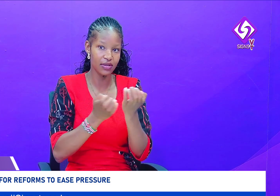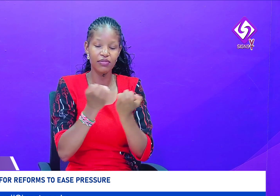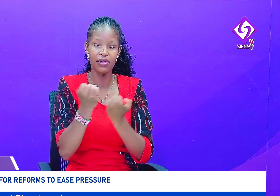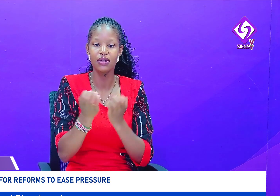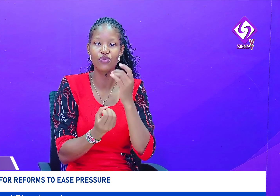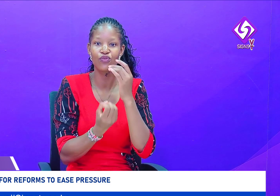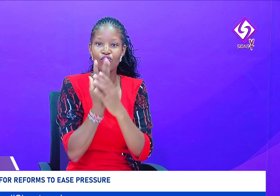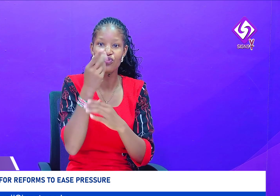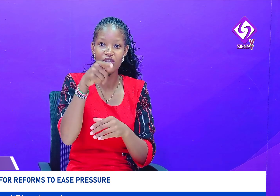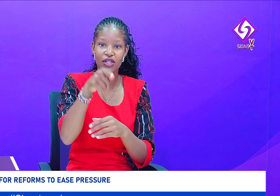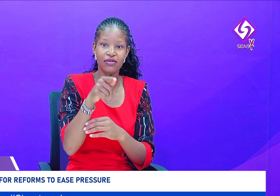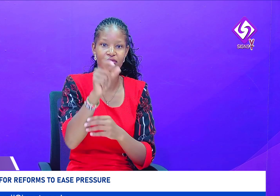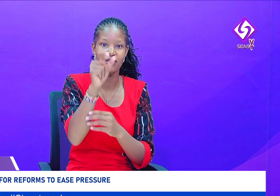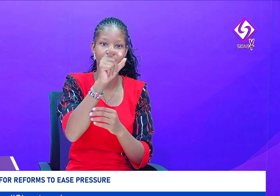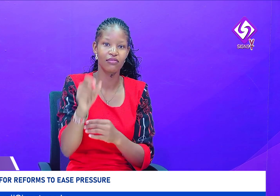business growth in the region.